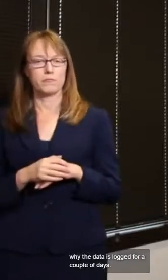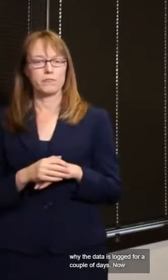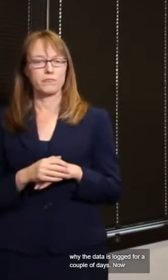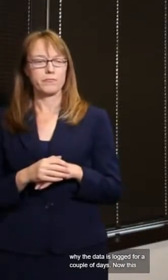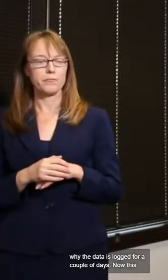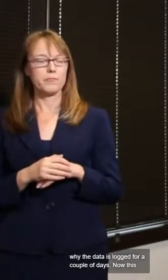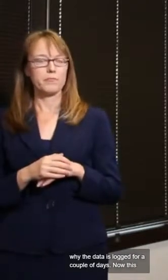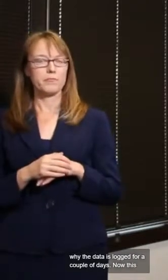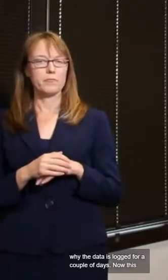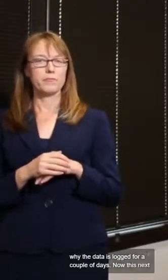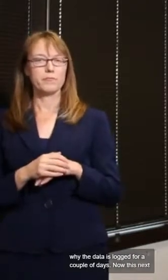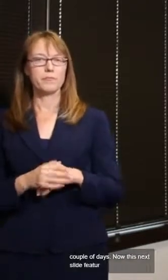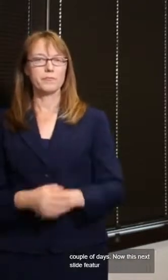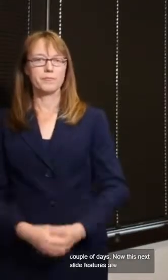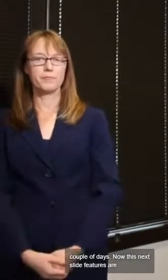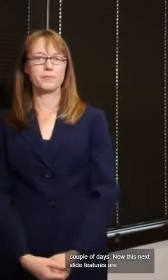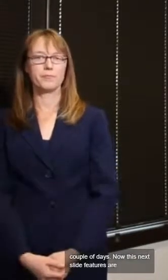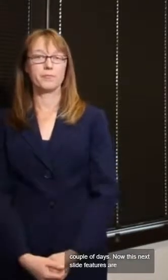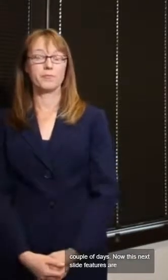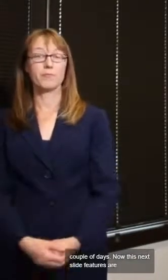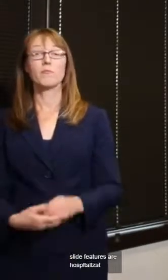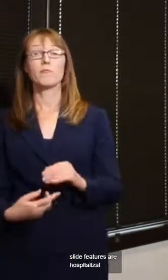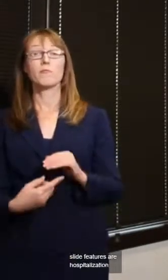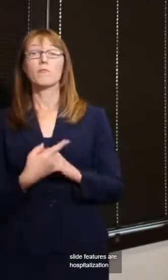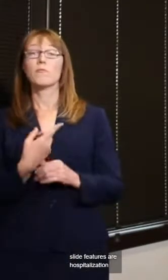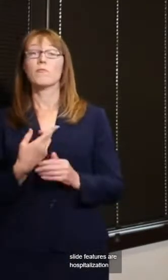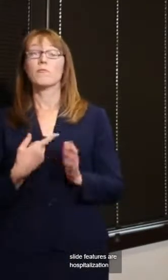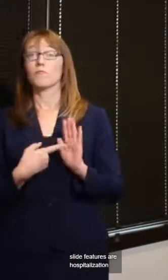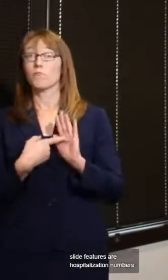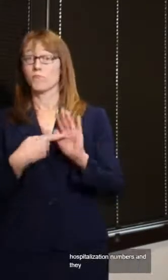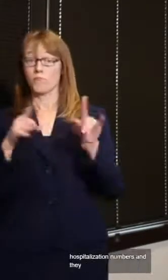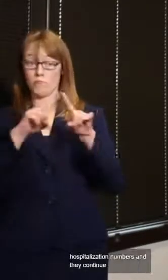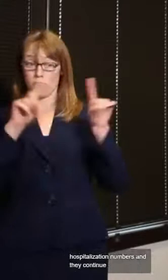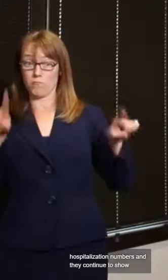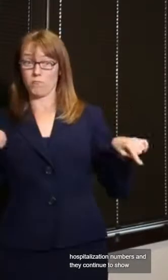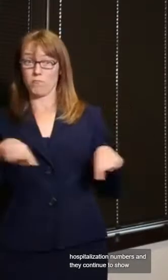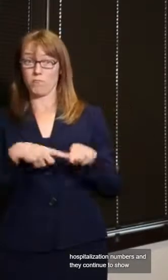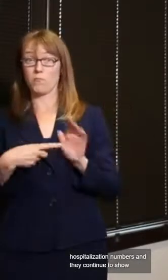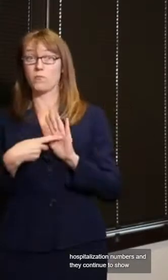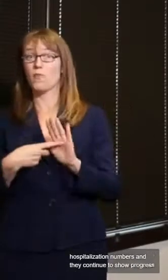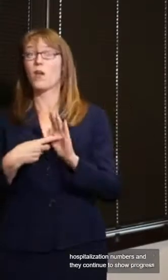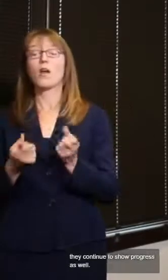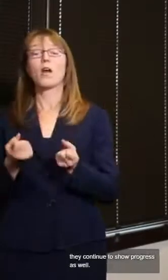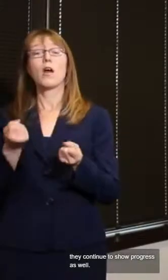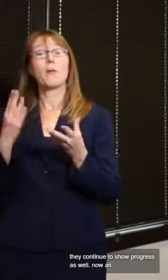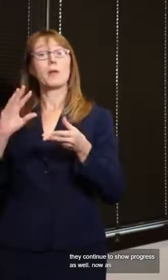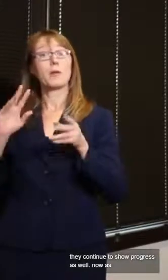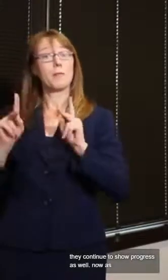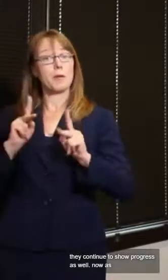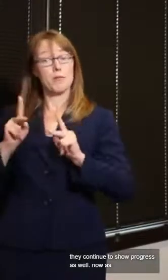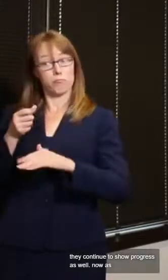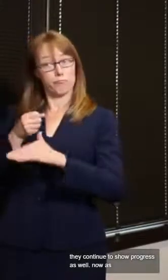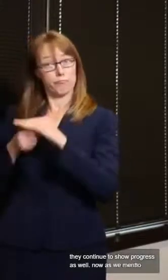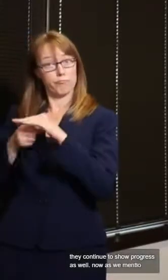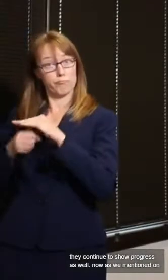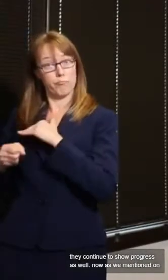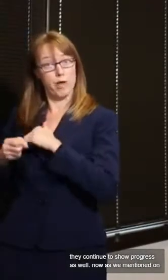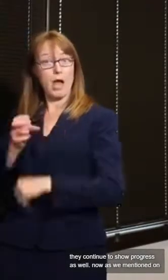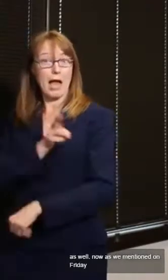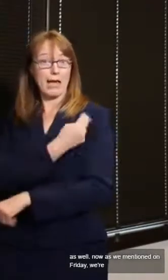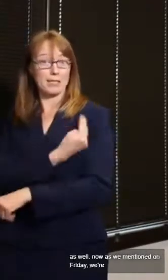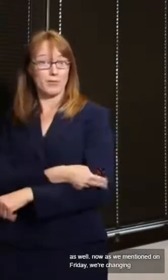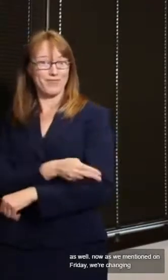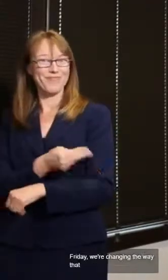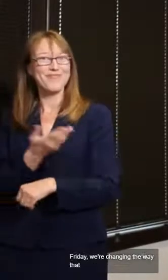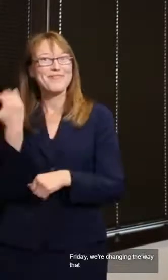Now, this next slide features our hospitalization numbers, and they continue to show progress as well. Now, as we mentioned on Friday, we're changing